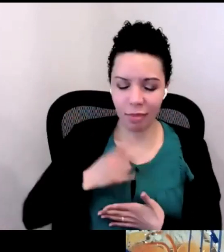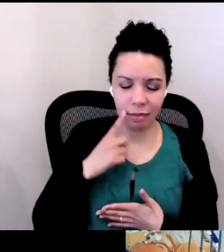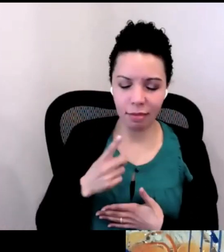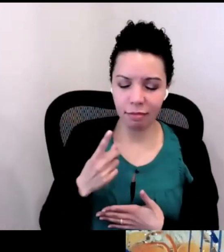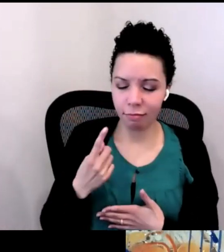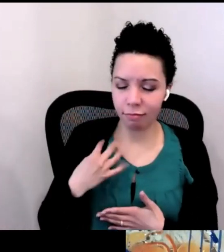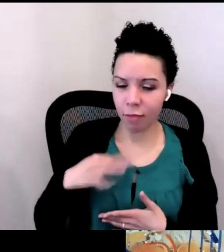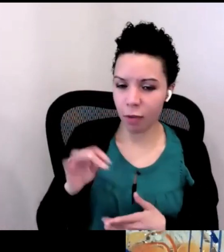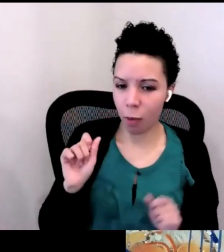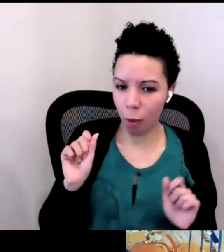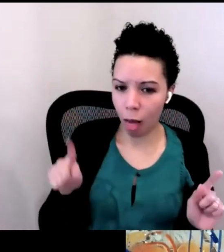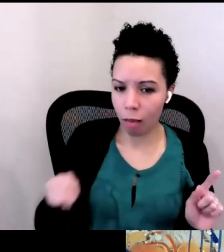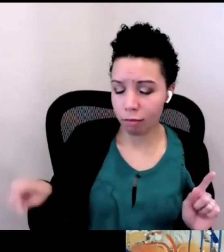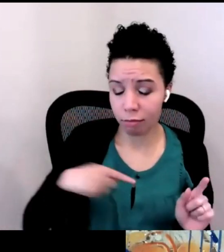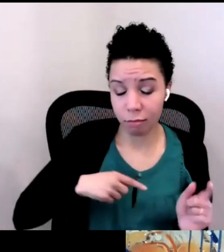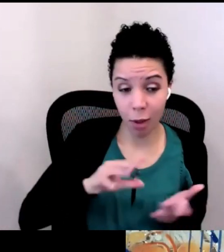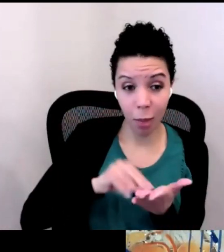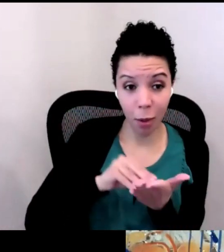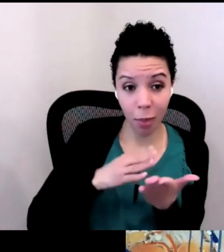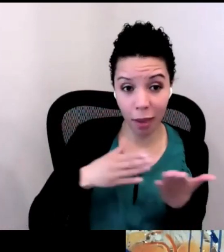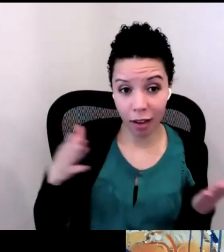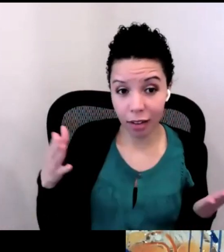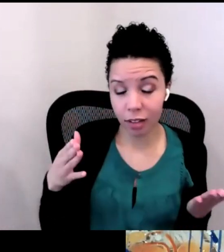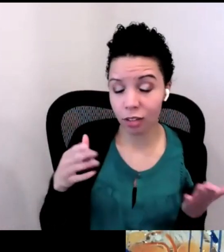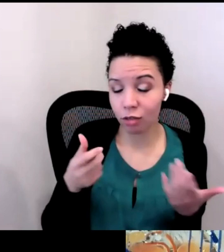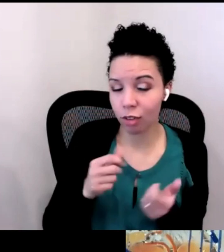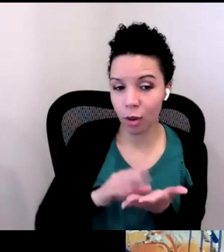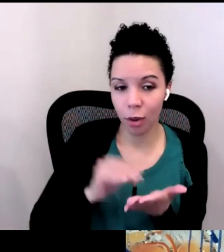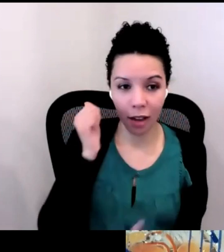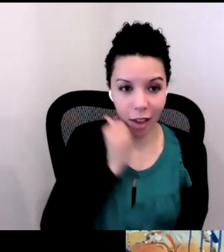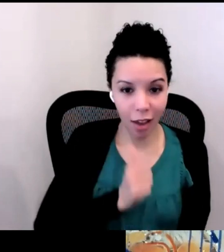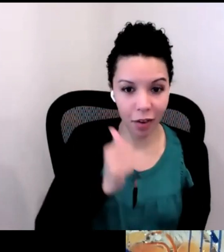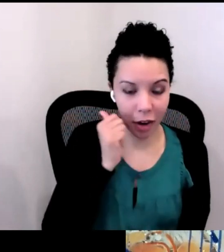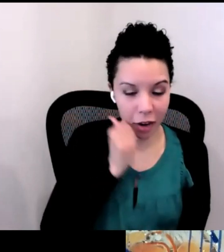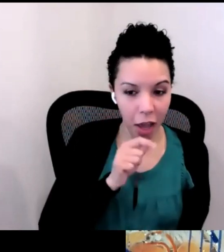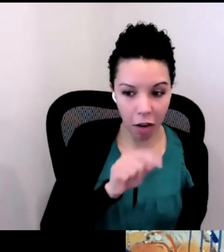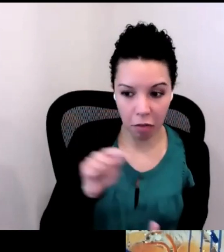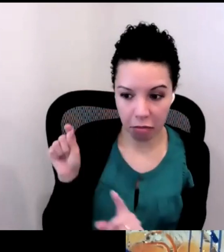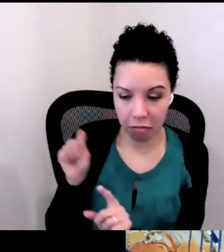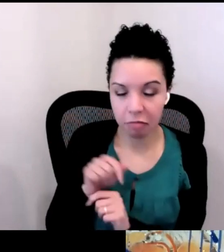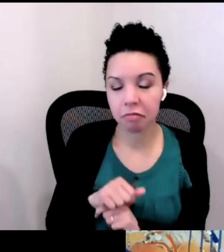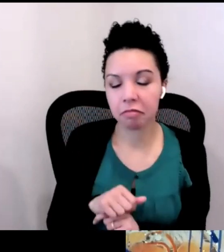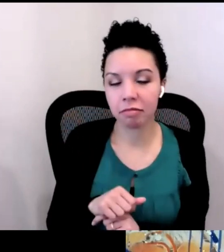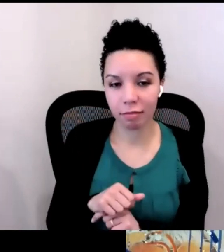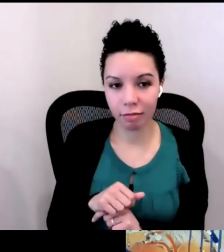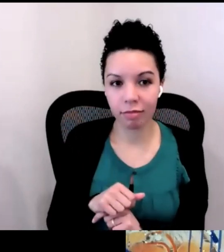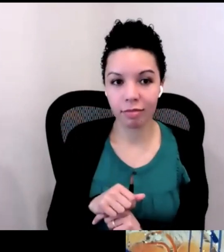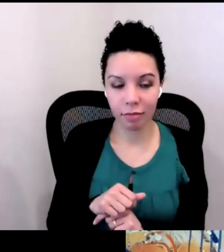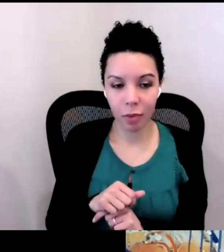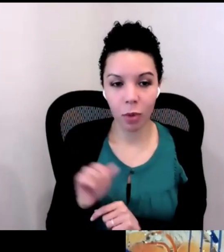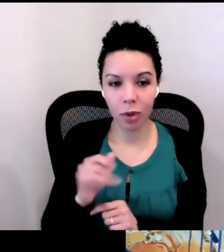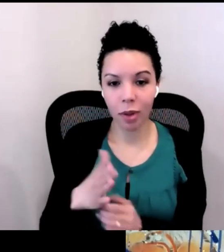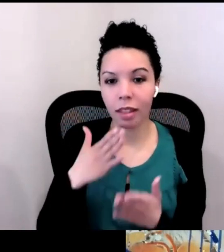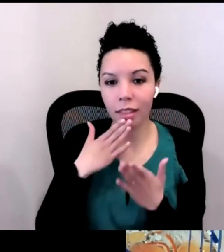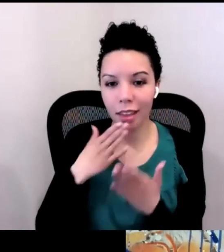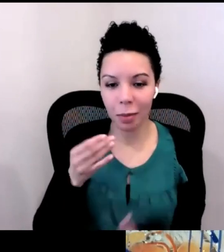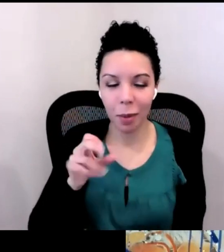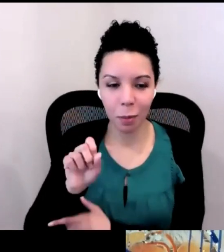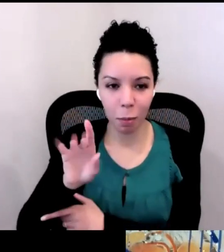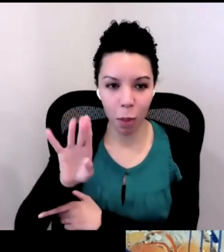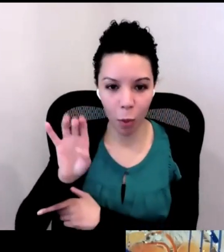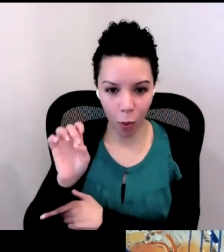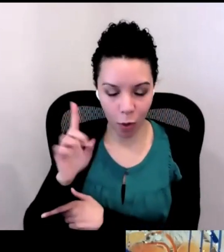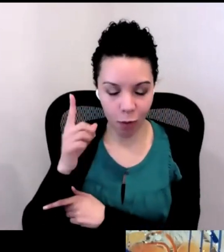everyone. I learned things, as I try to learn every day, from other people too. And my thanks to Miss Blue for her